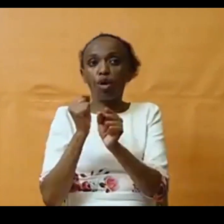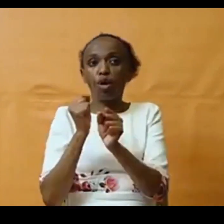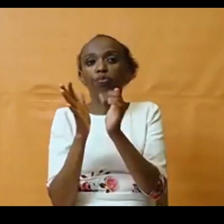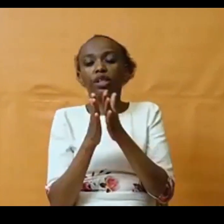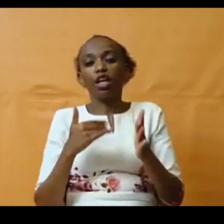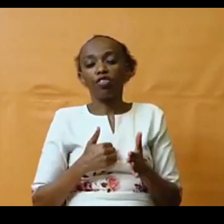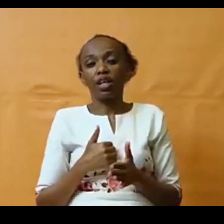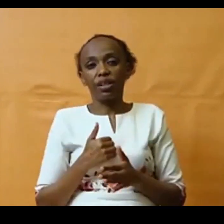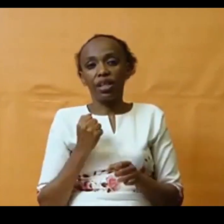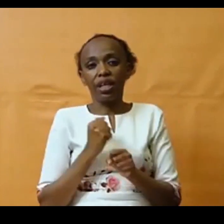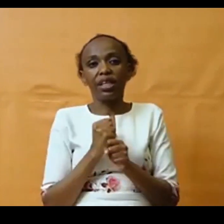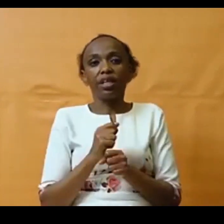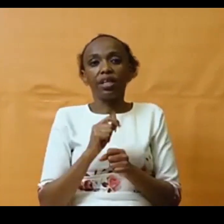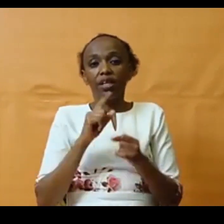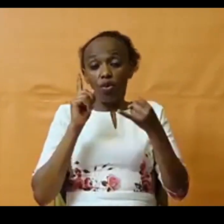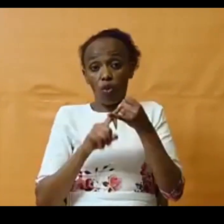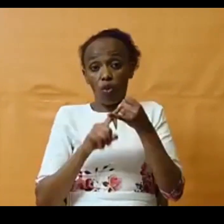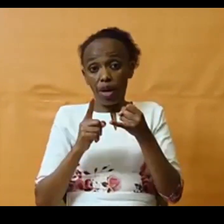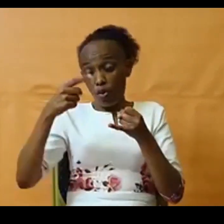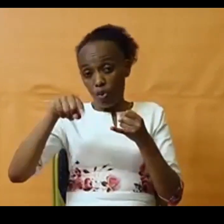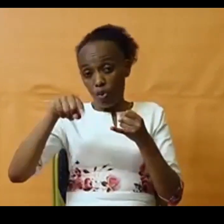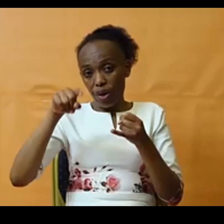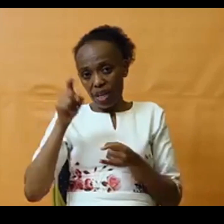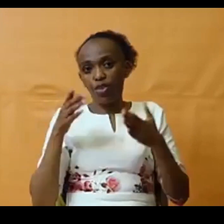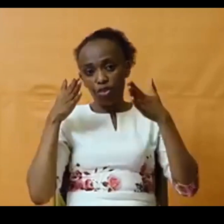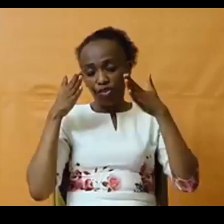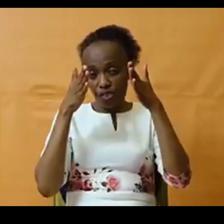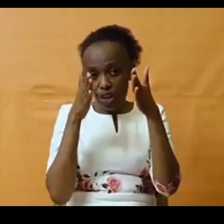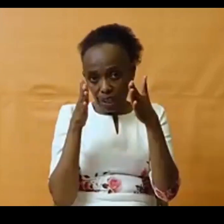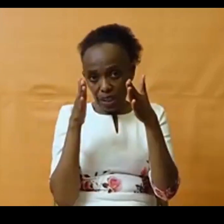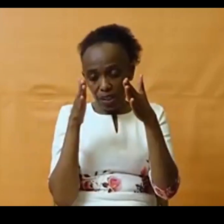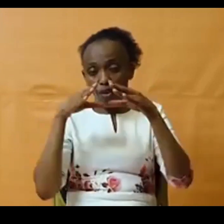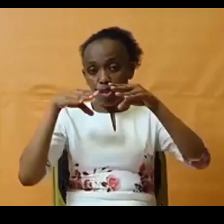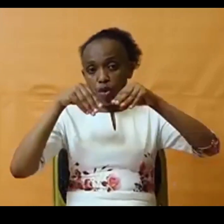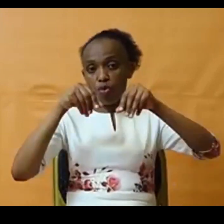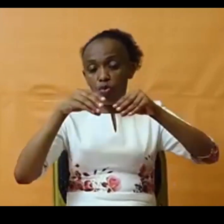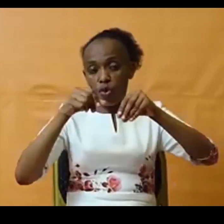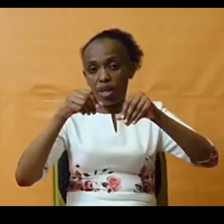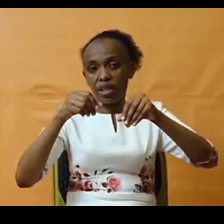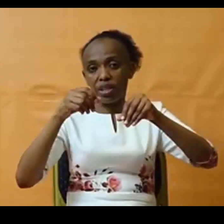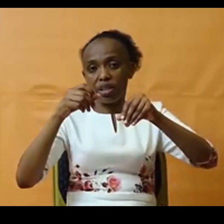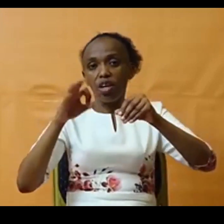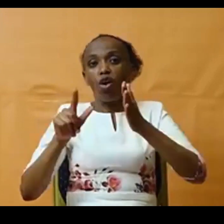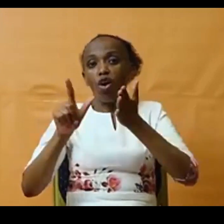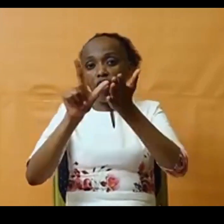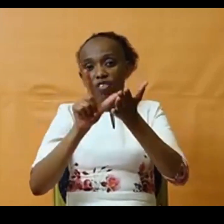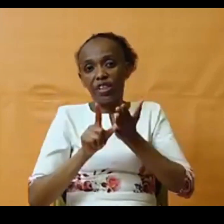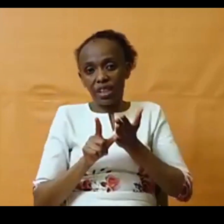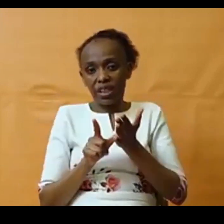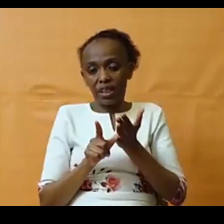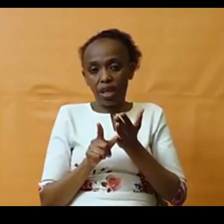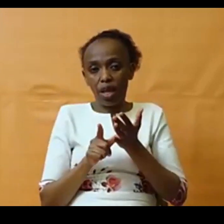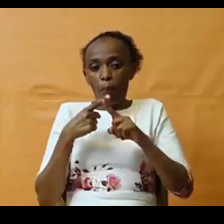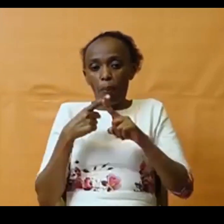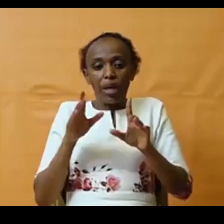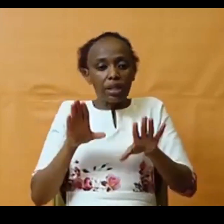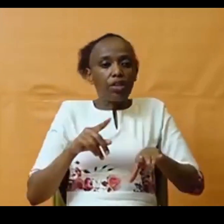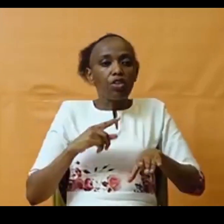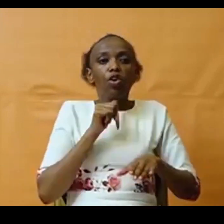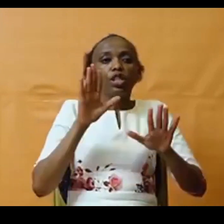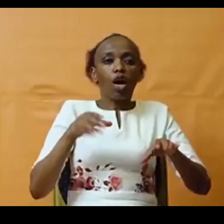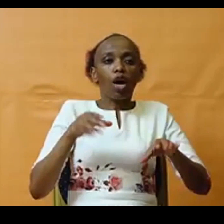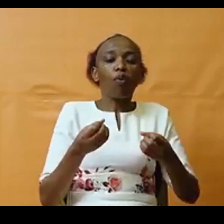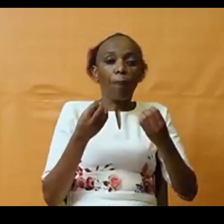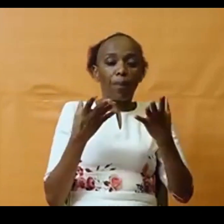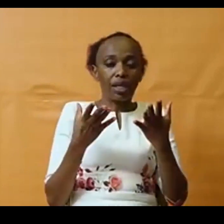of all, we need to focus on the quality of debt, not the quantity. There is